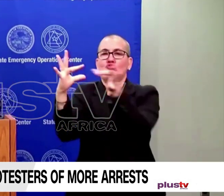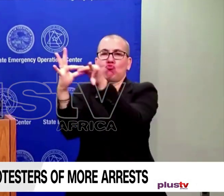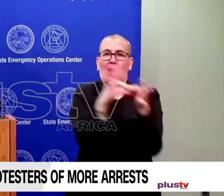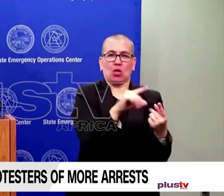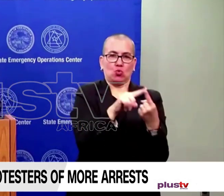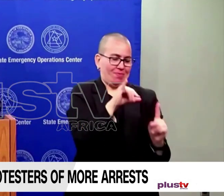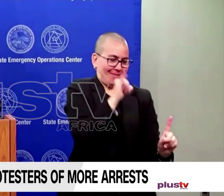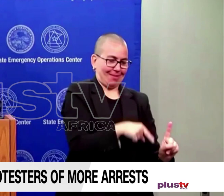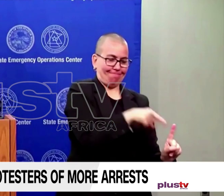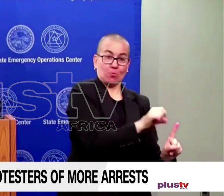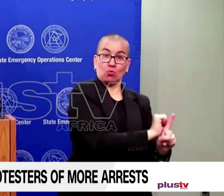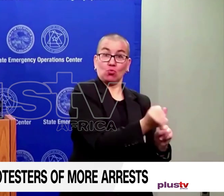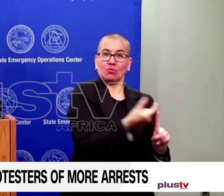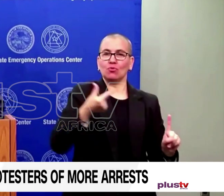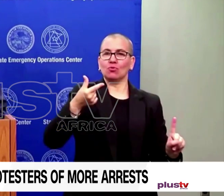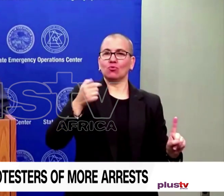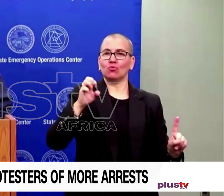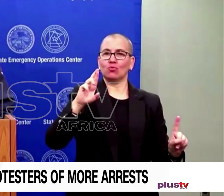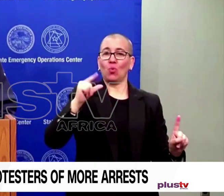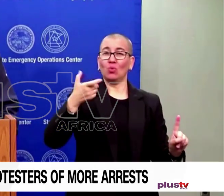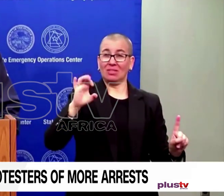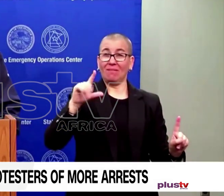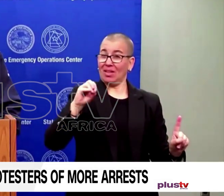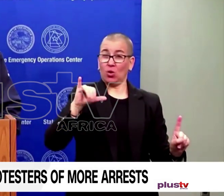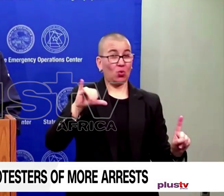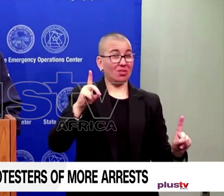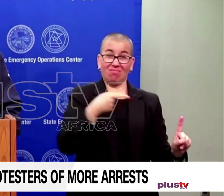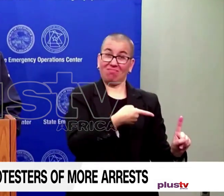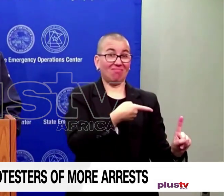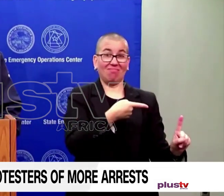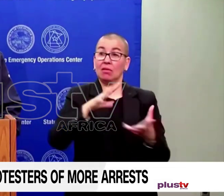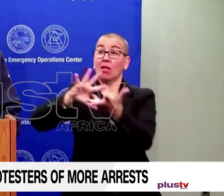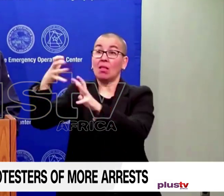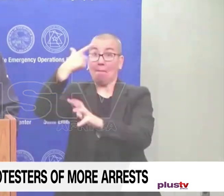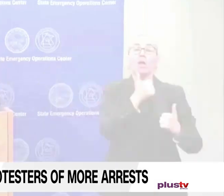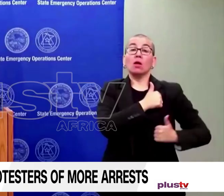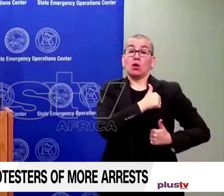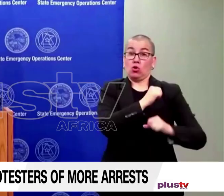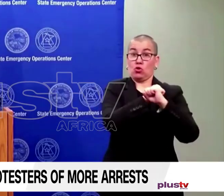civil society, instilling fear, and disrupting our great cities.